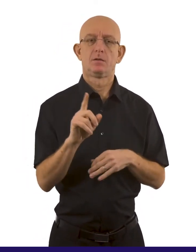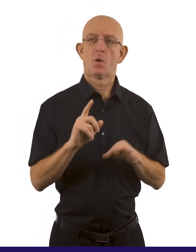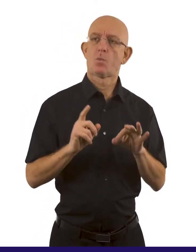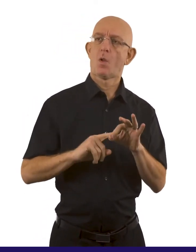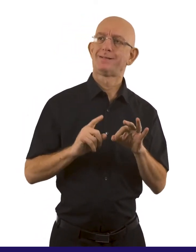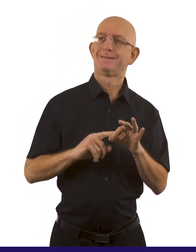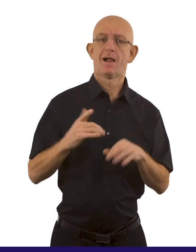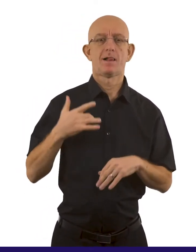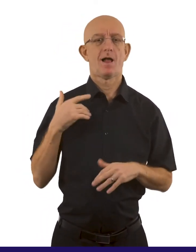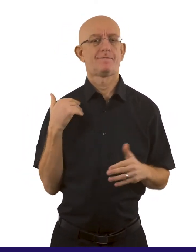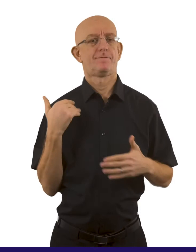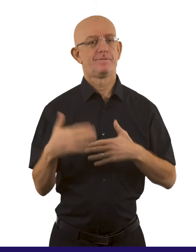Quality of life.